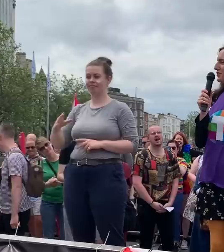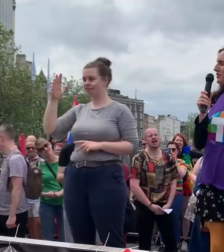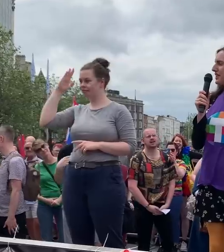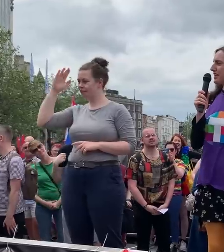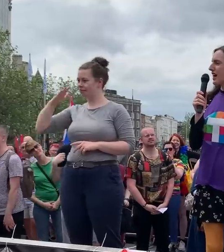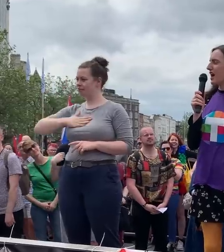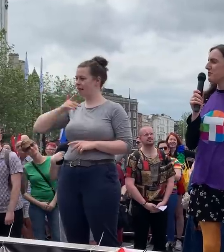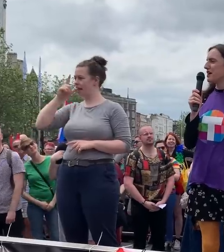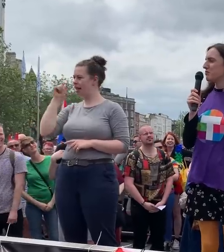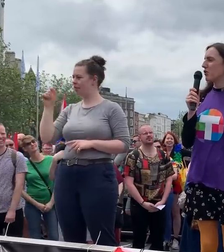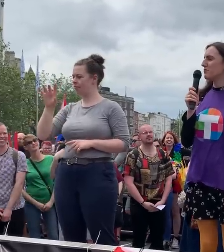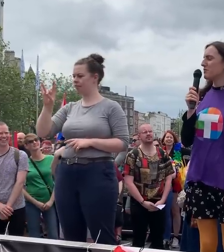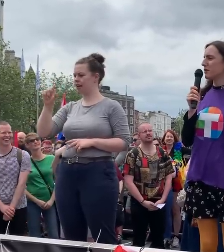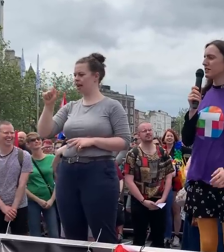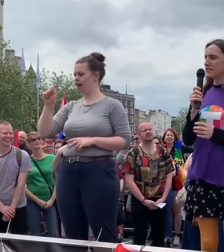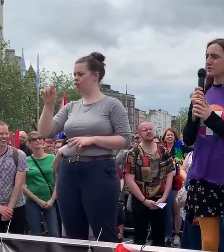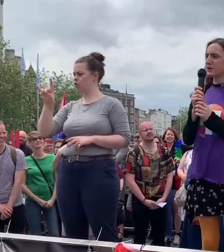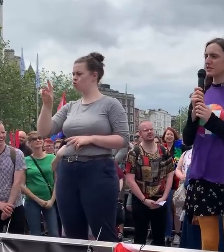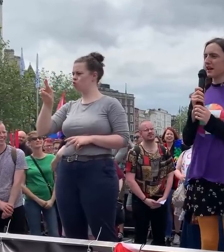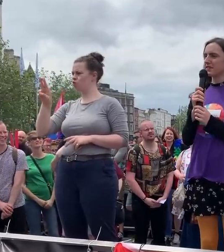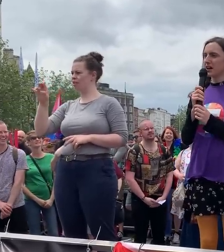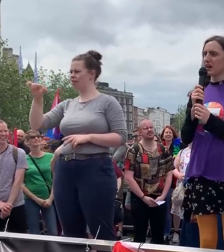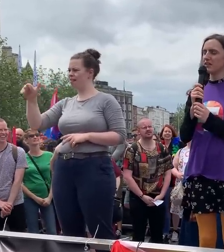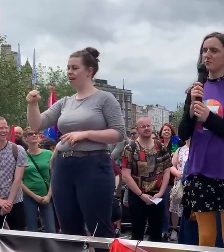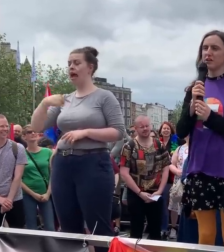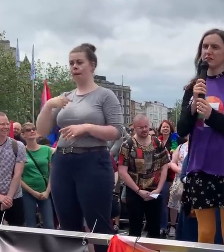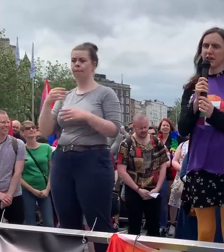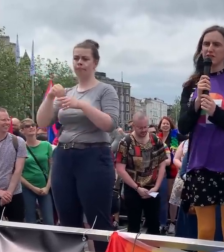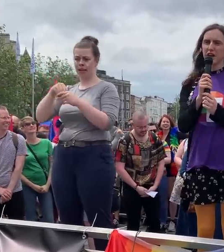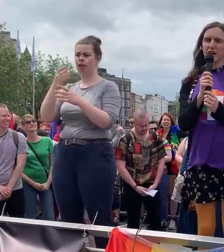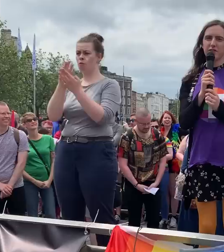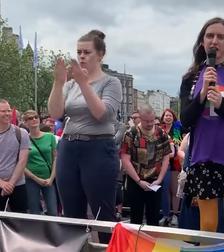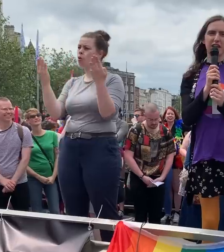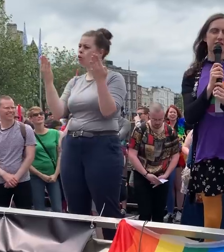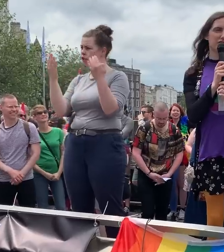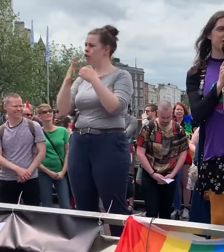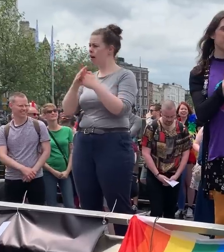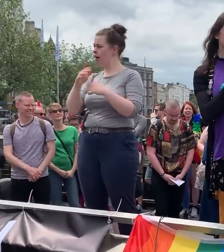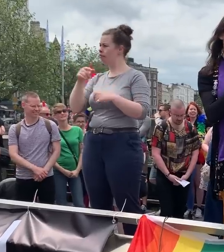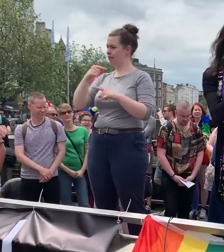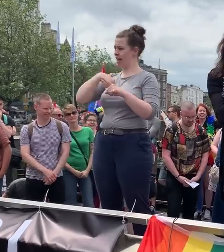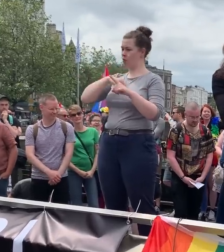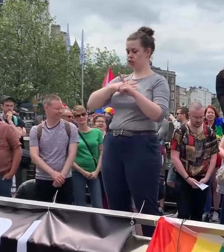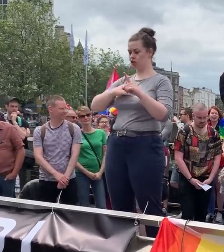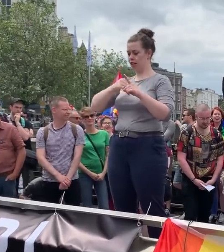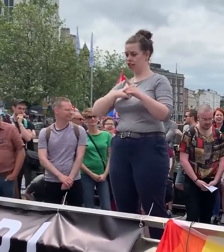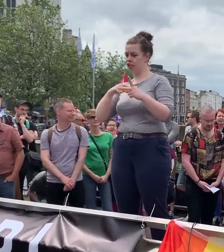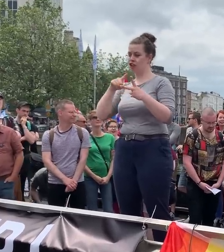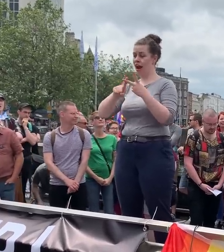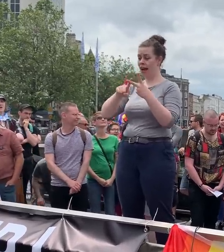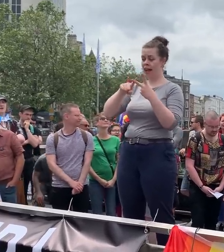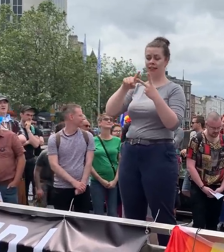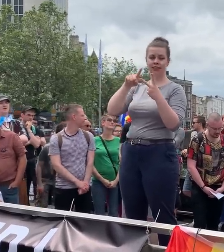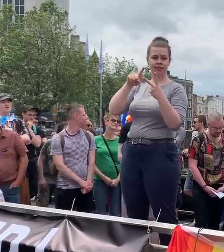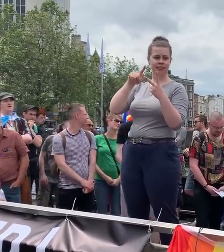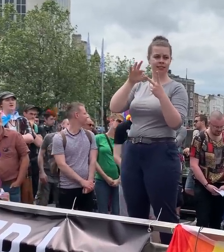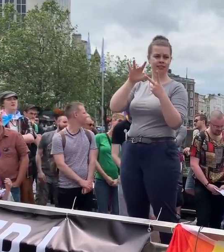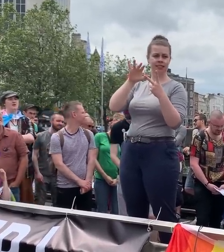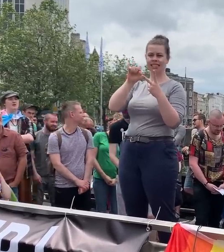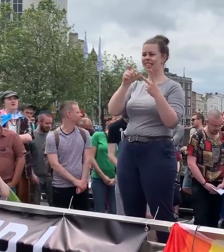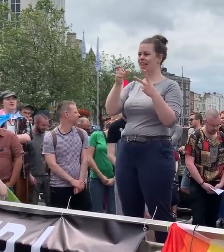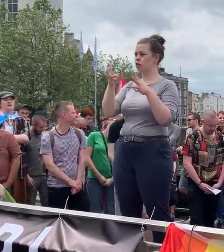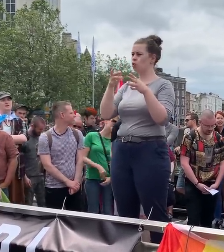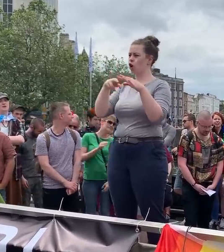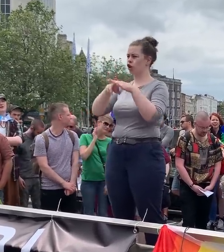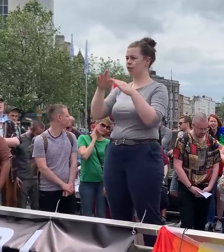Hi, my name's Carol Treen. I'm a board member with the Sex Workers Alliance Ireland. I'm also vice chair of TENI, the Transgender Equality Network Ireland. And I'd